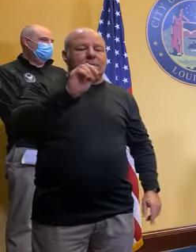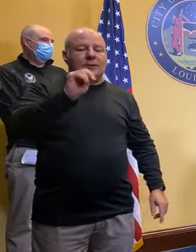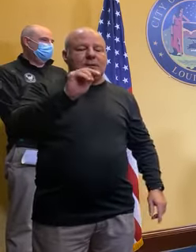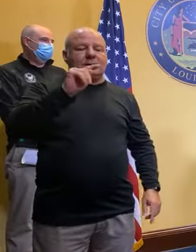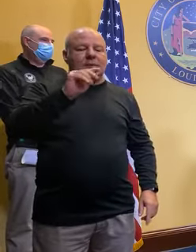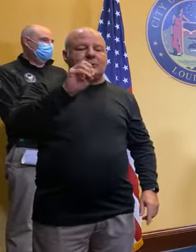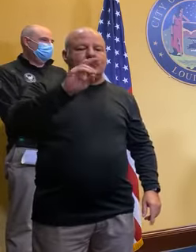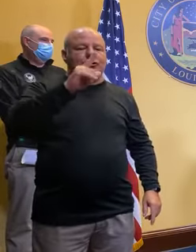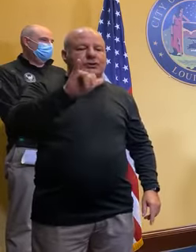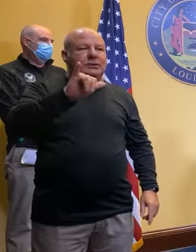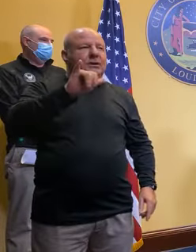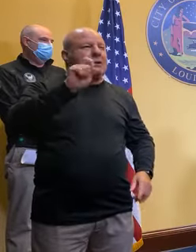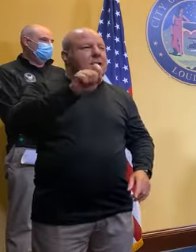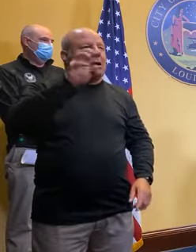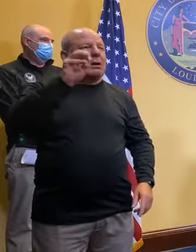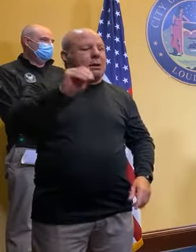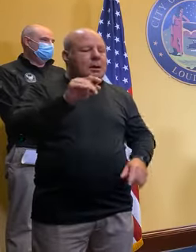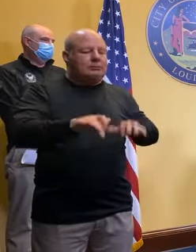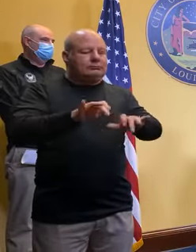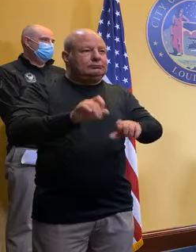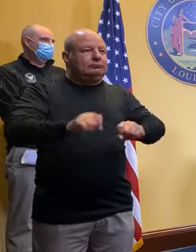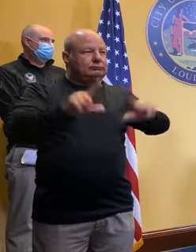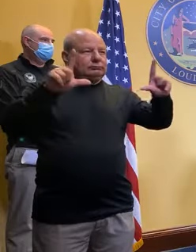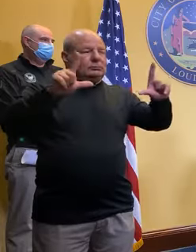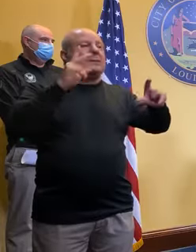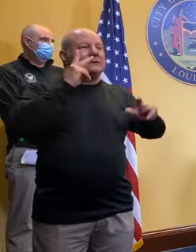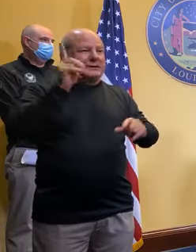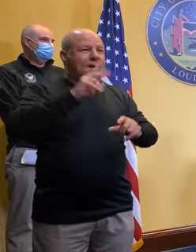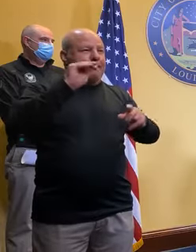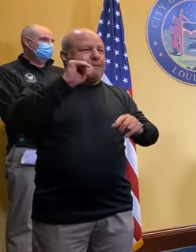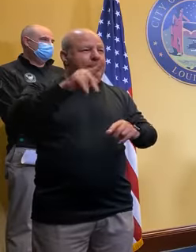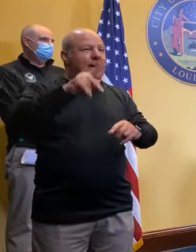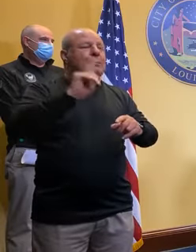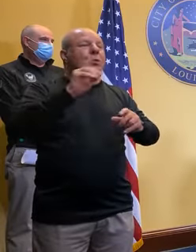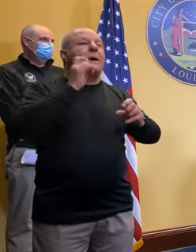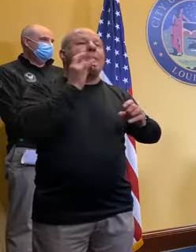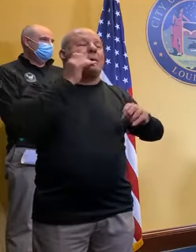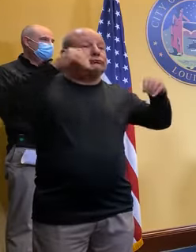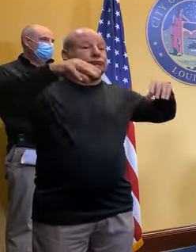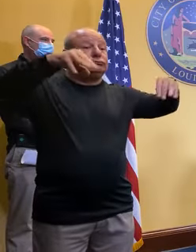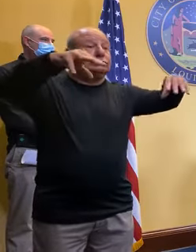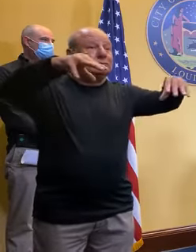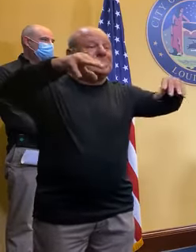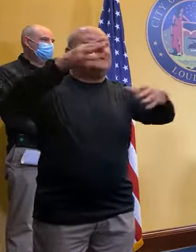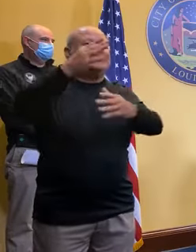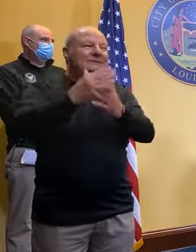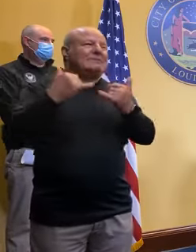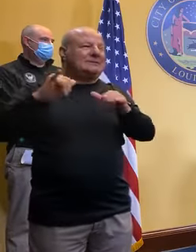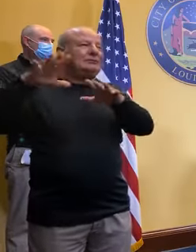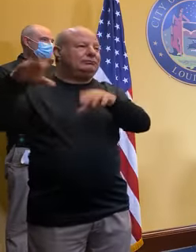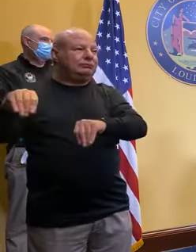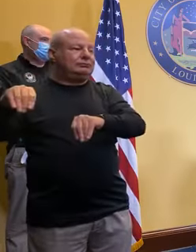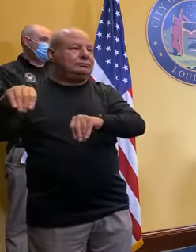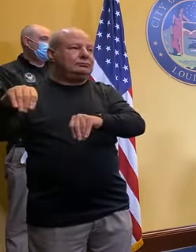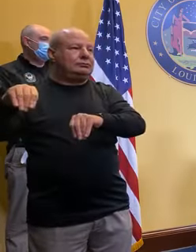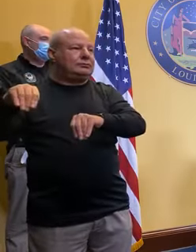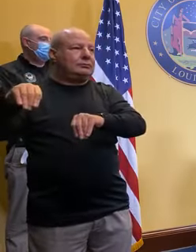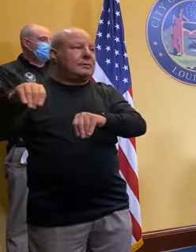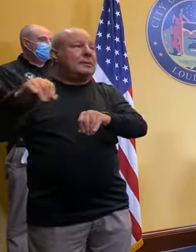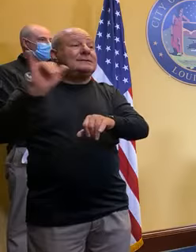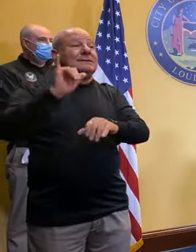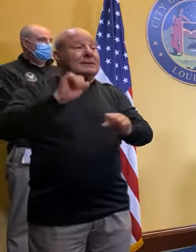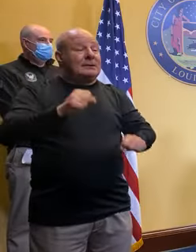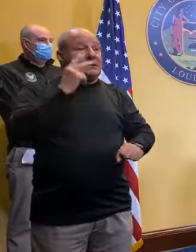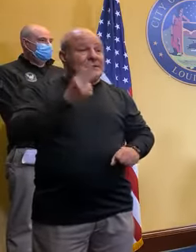see the map of where power has been restored and also areas where it has not. You will also see with